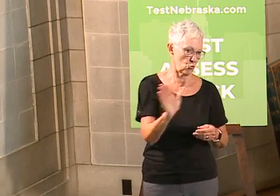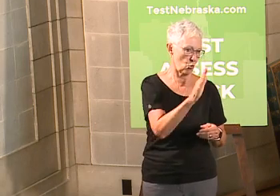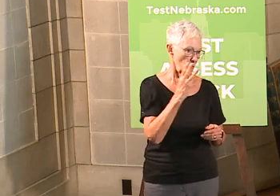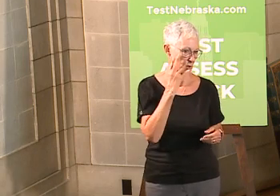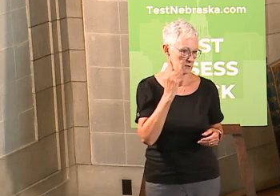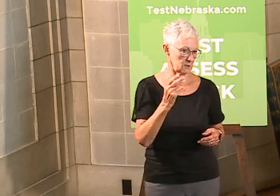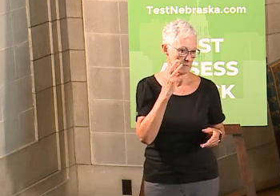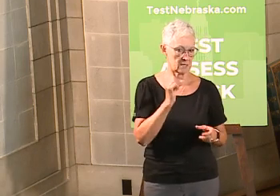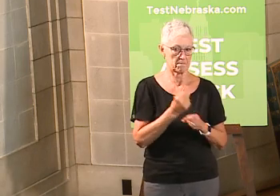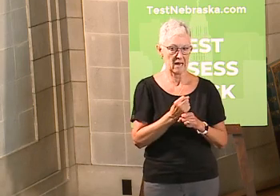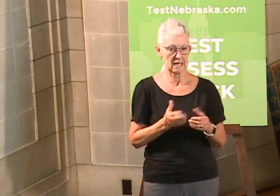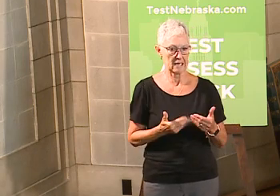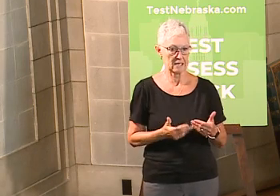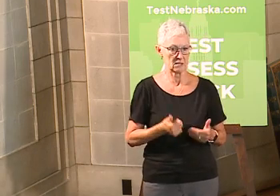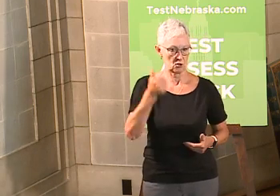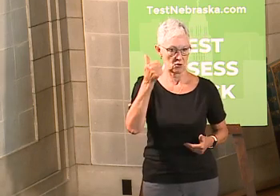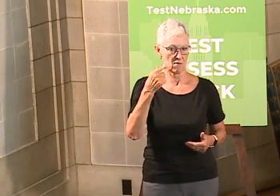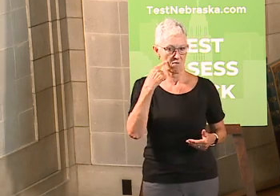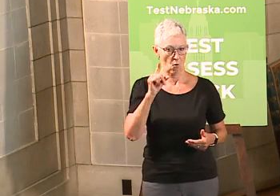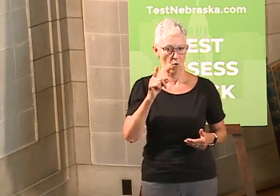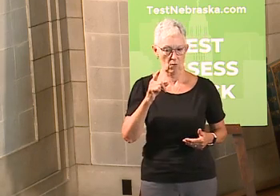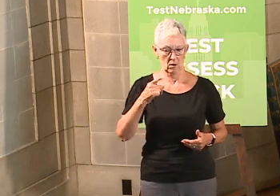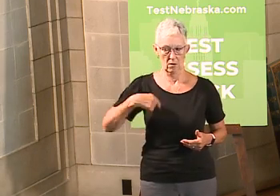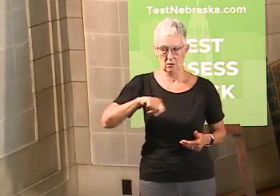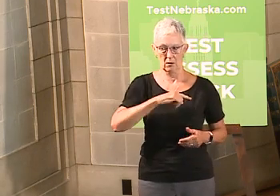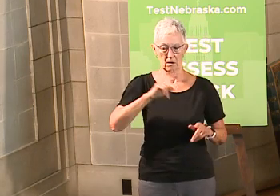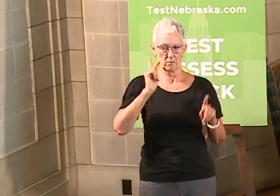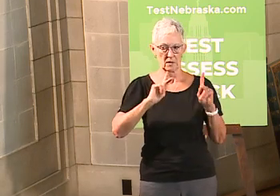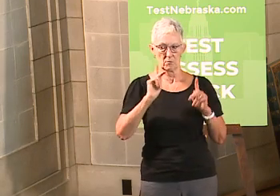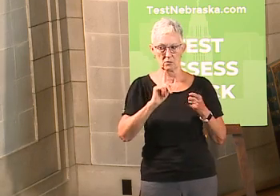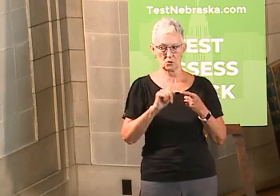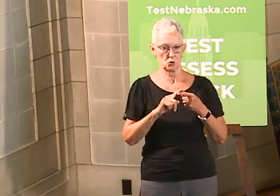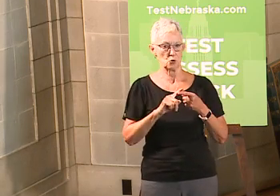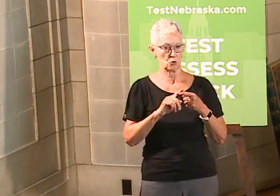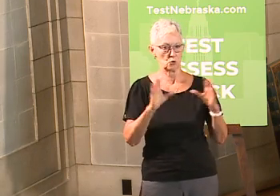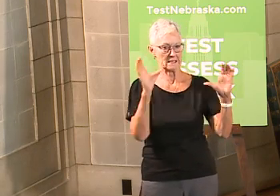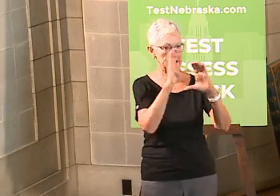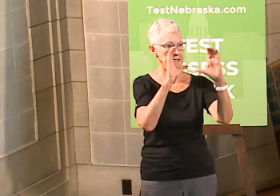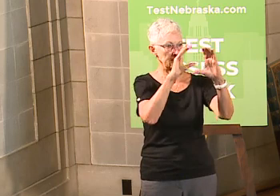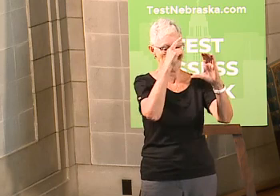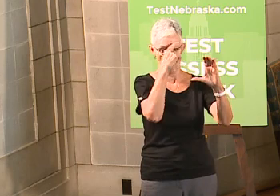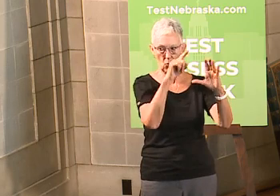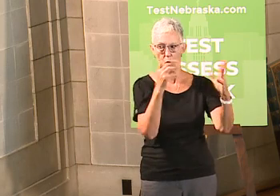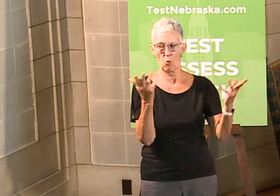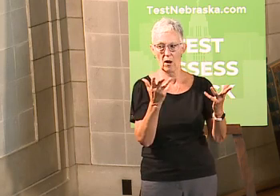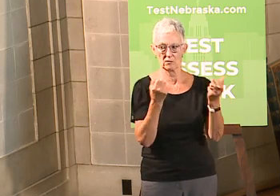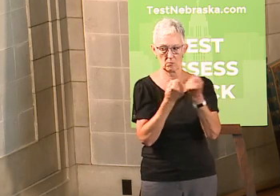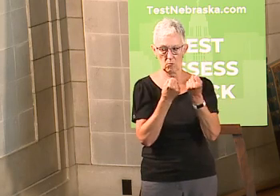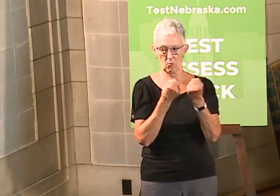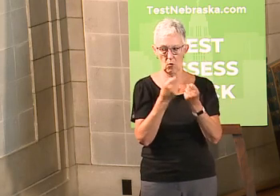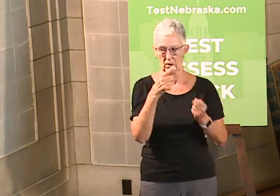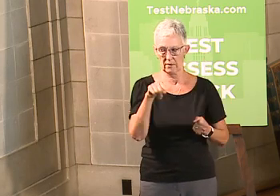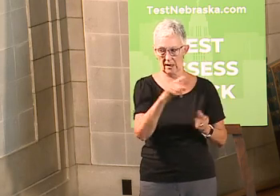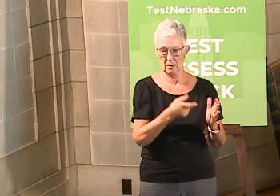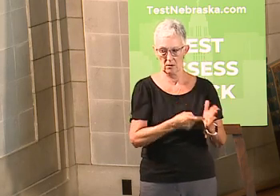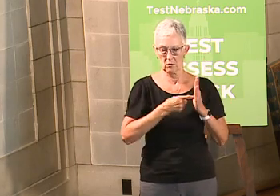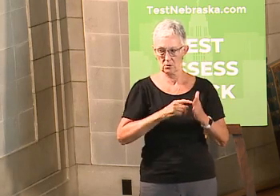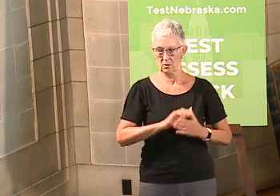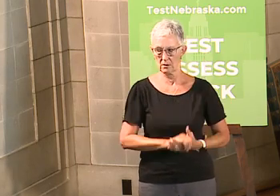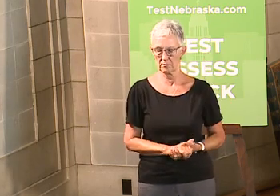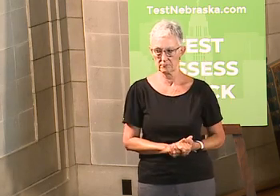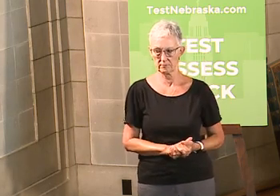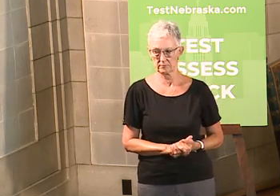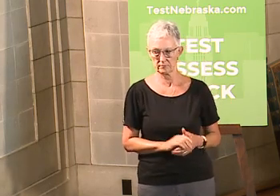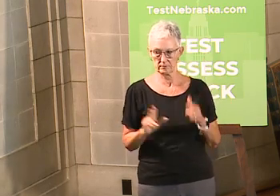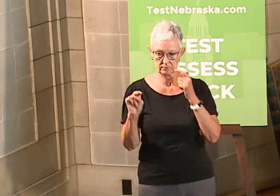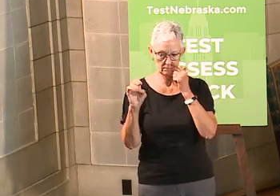come forward and seek the help they need, and knowing that in America and in Nebraska, they're not alone. At the Nebraska Department